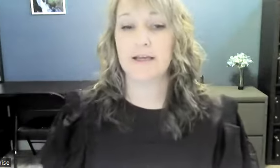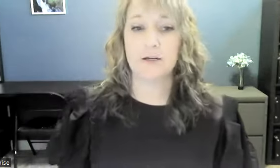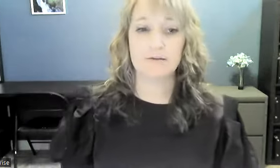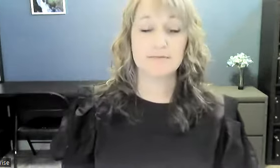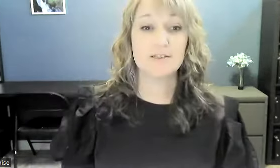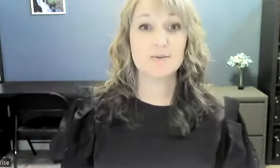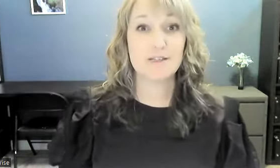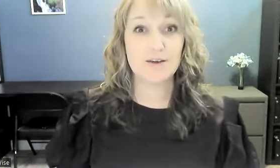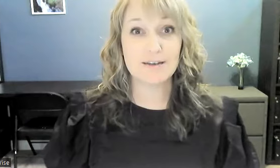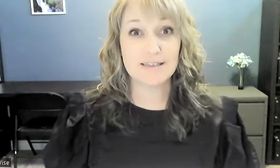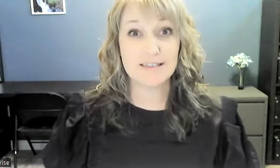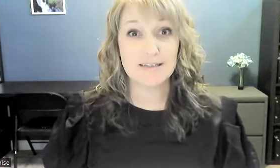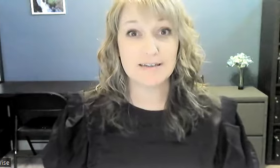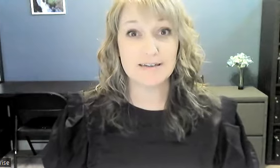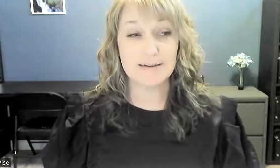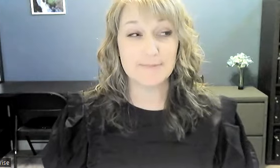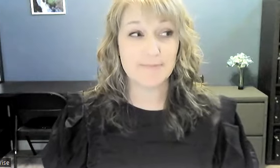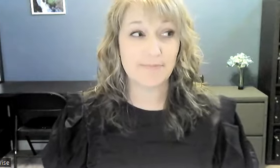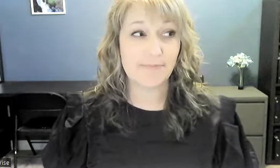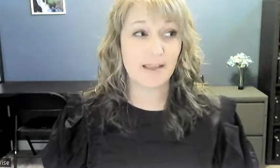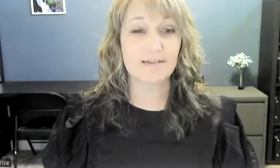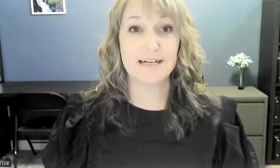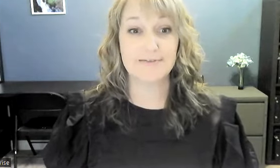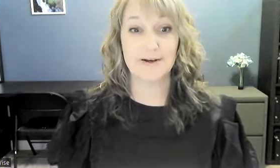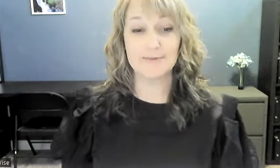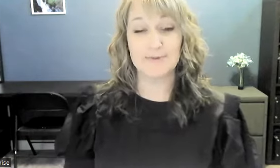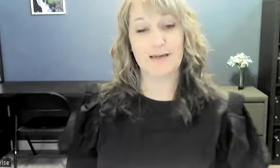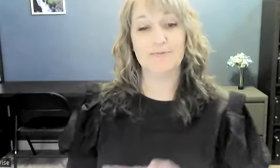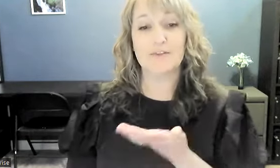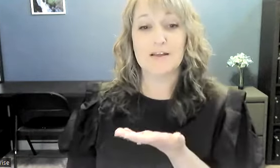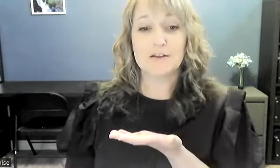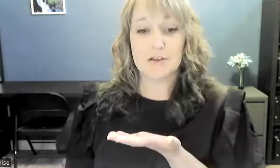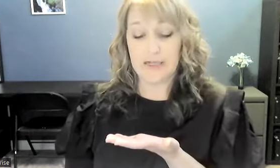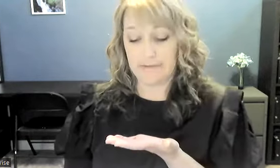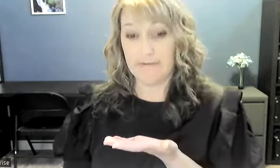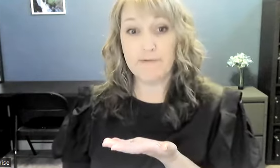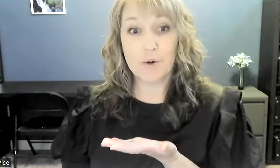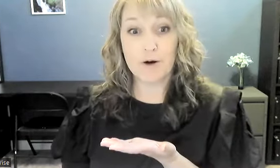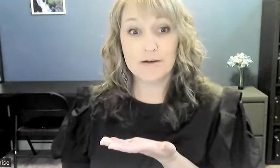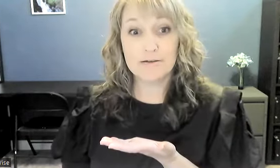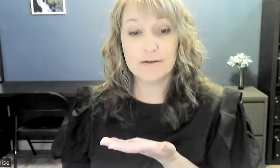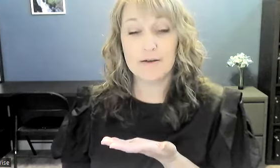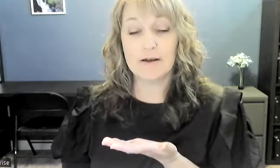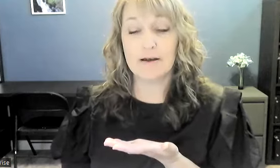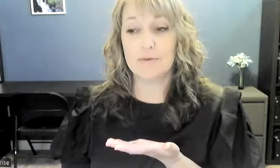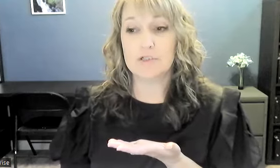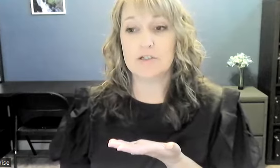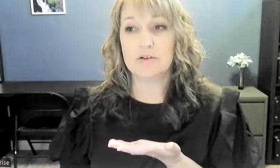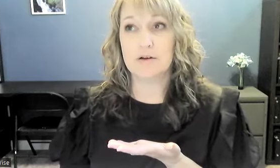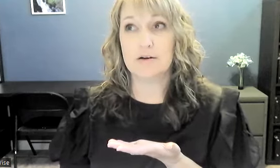Elevator. This one's cute because it's a classifier, okay? So you're gonna have the floor, which is your